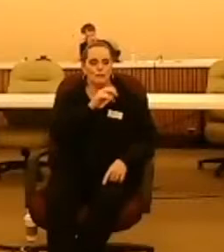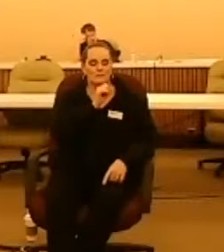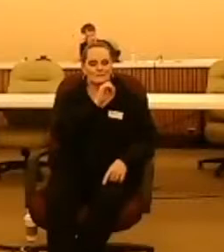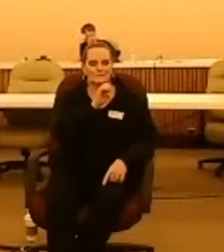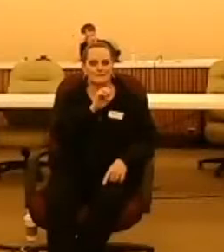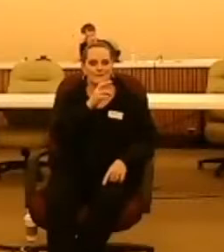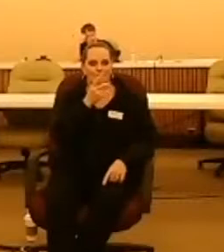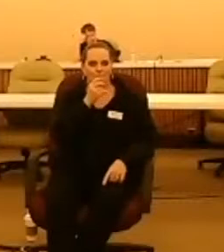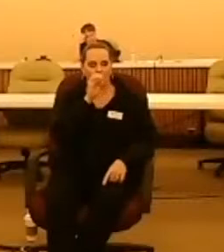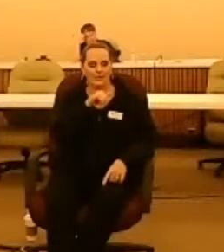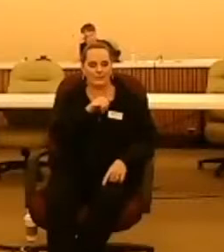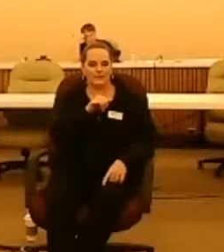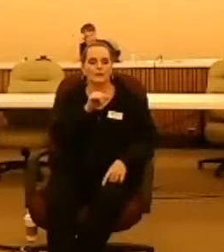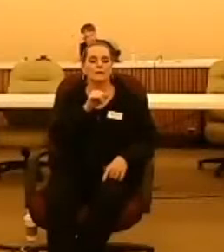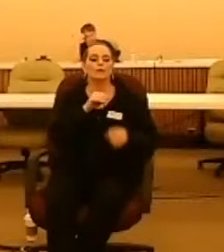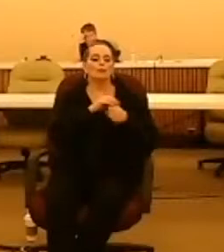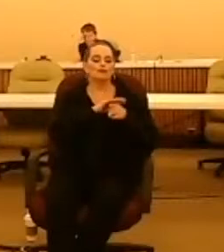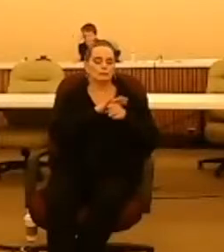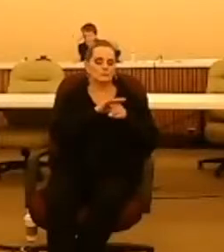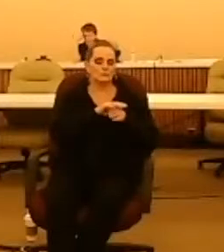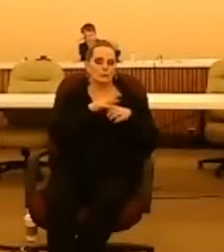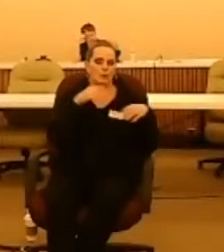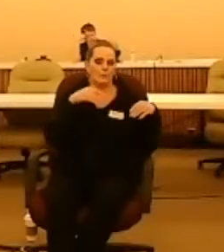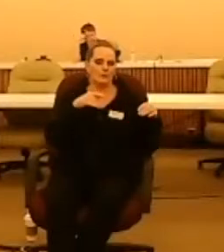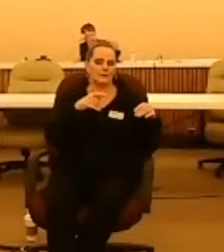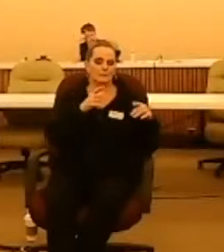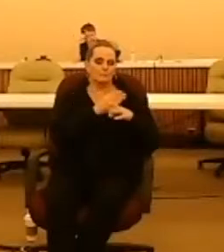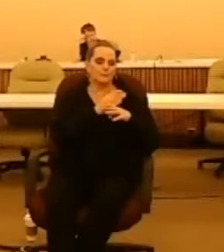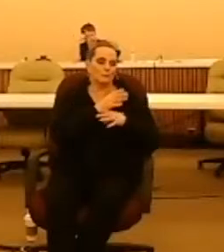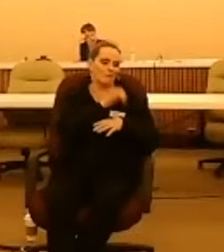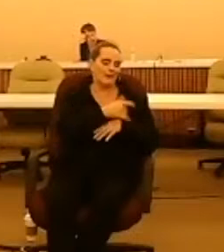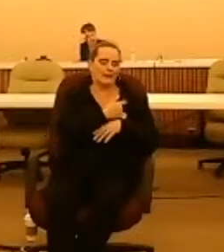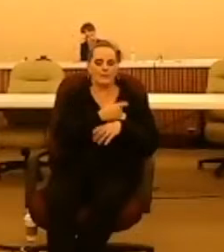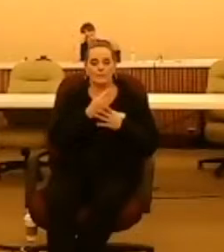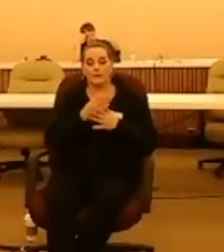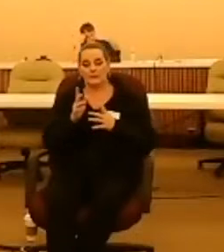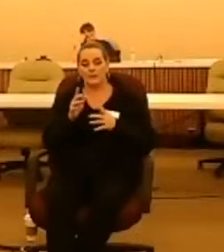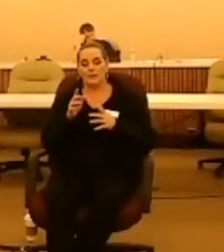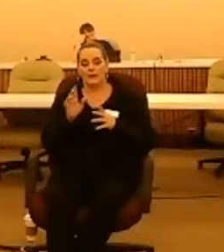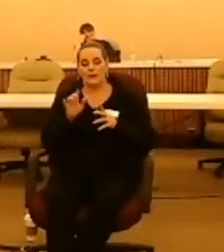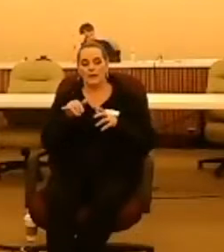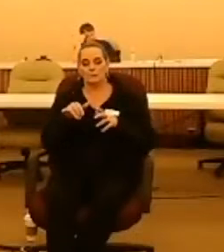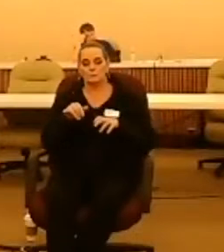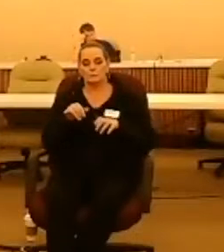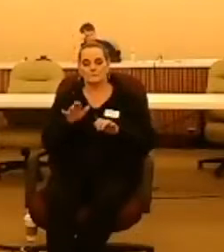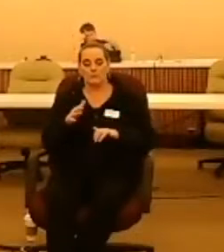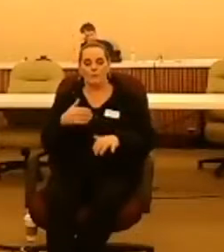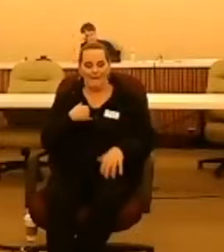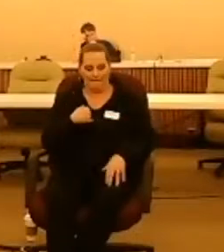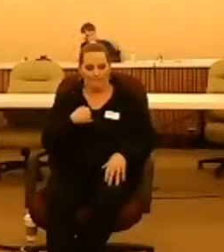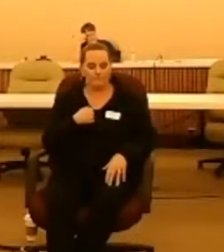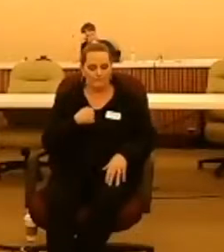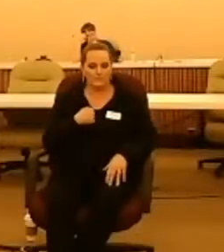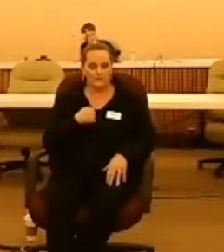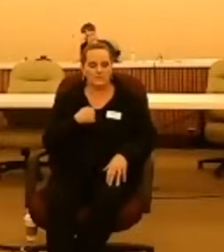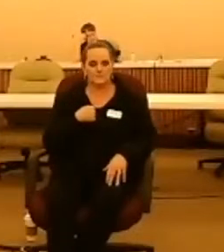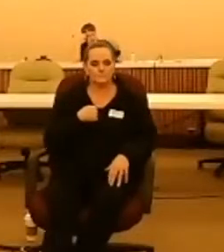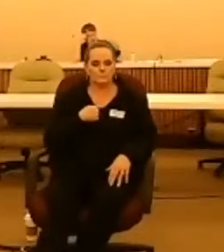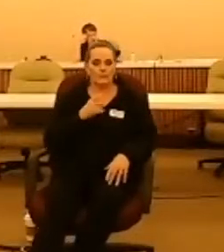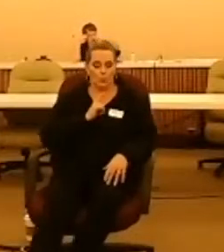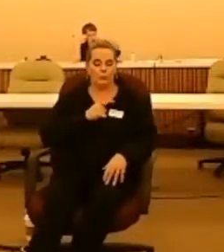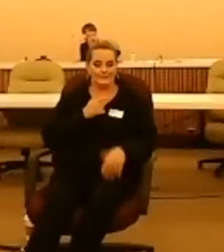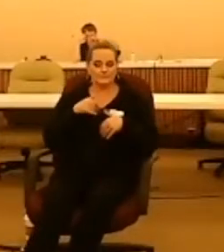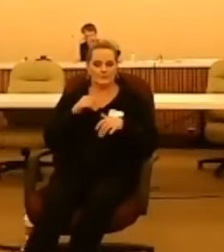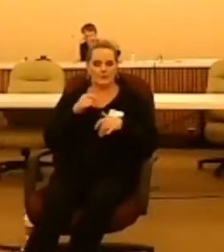Market. Between that and the existing funds in that signal maintenance,